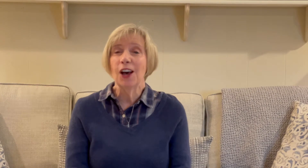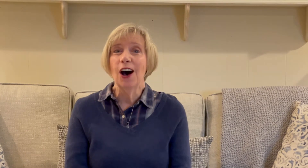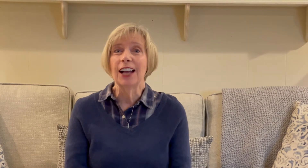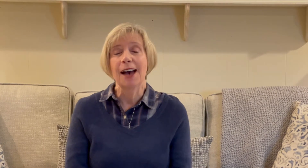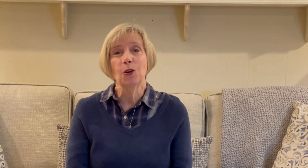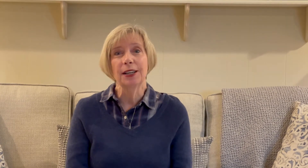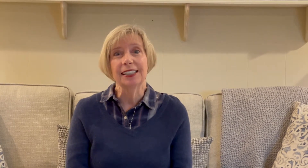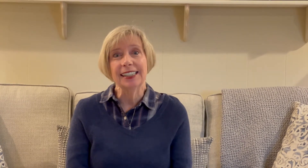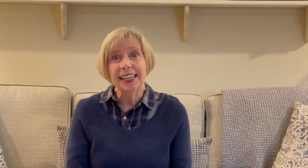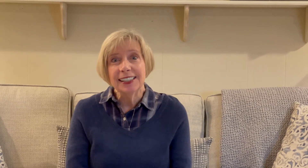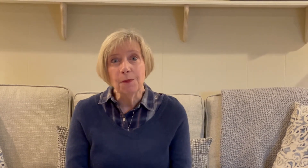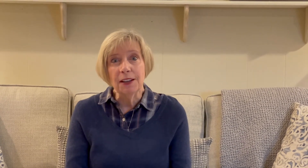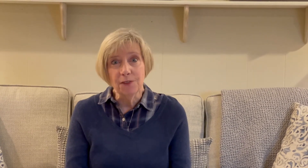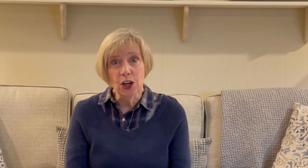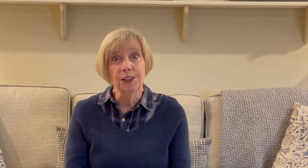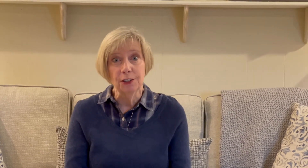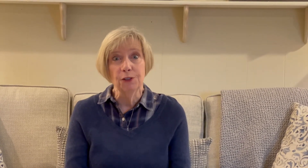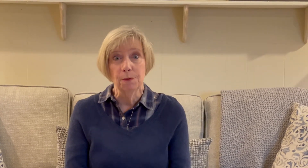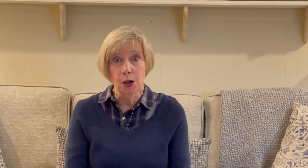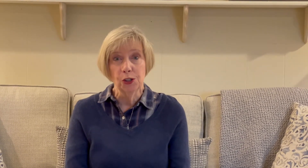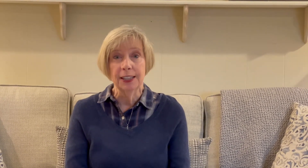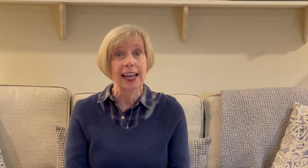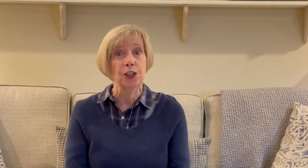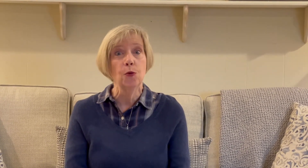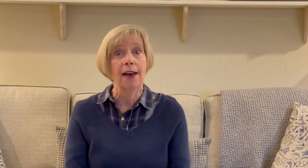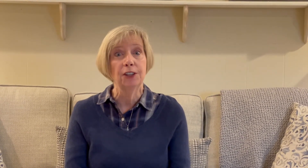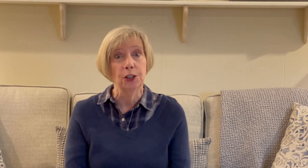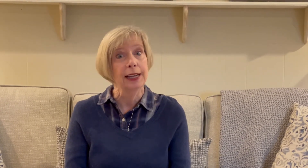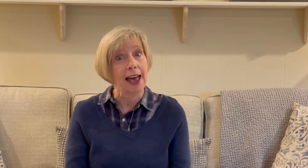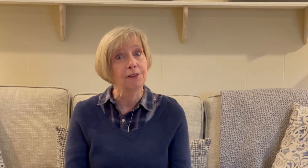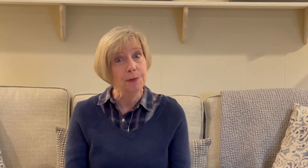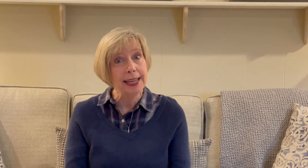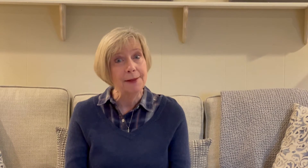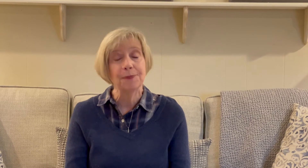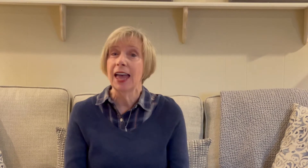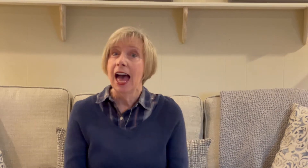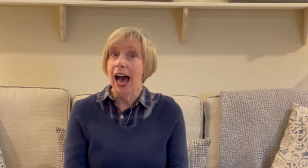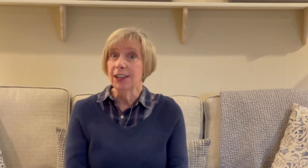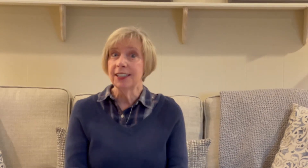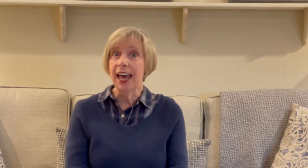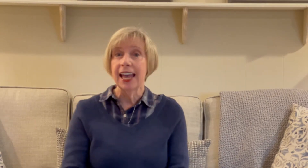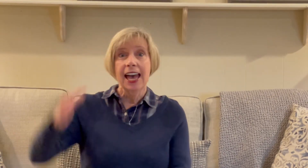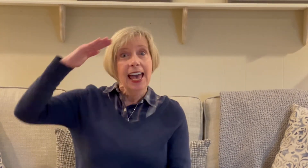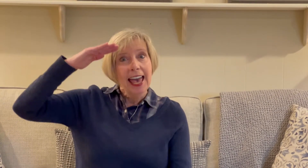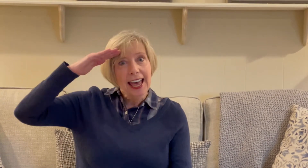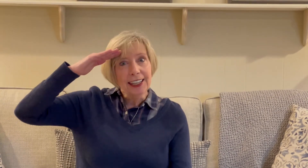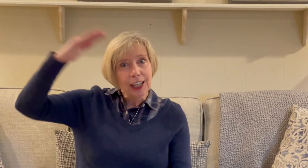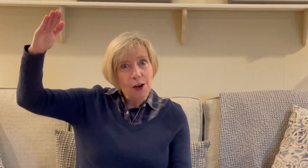song, I'm going to sing something first and do some motions, and you have to do it after me. I'll say, hello